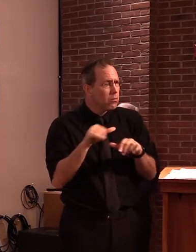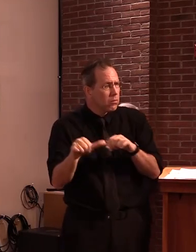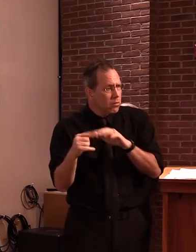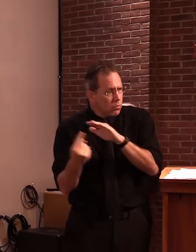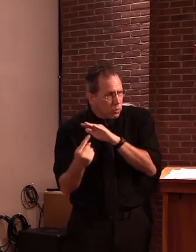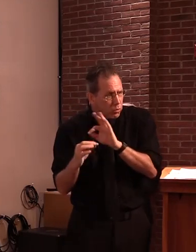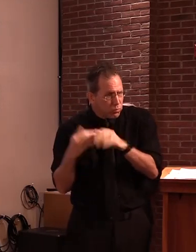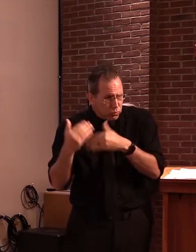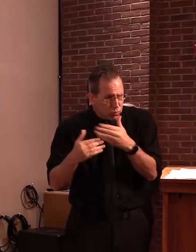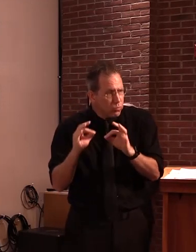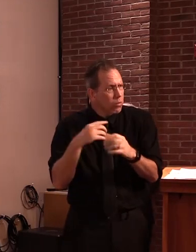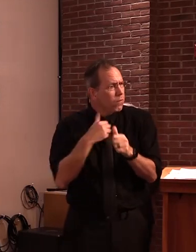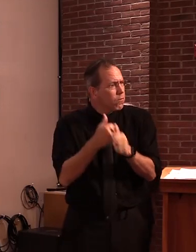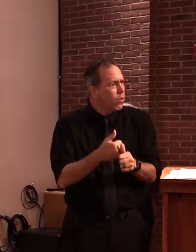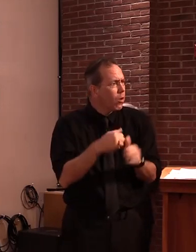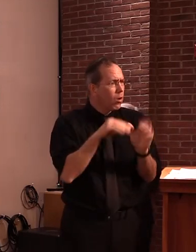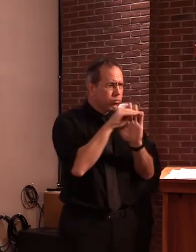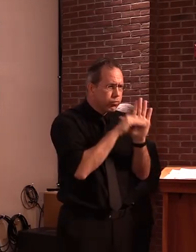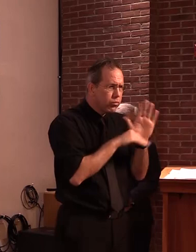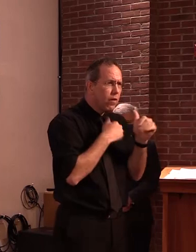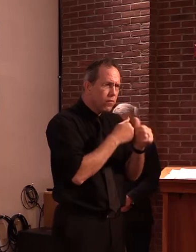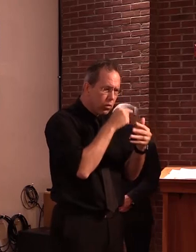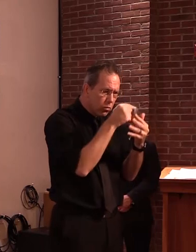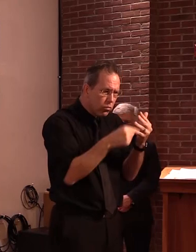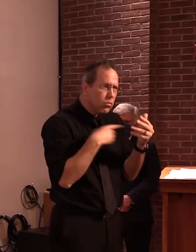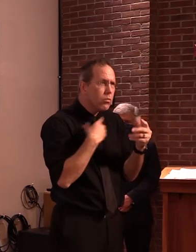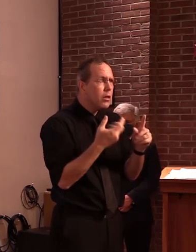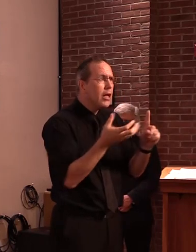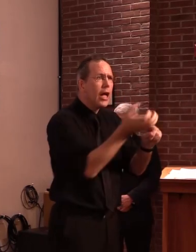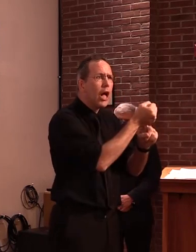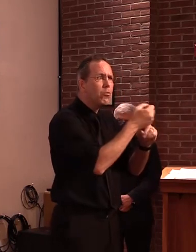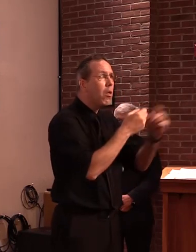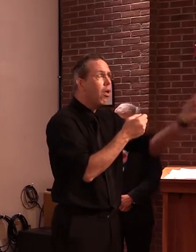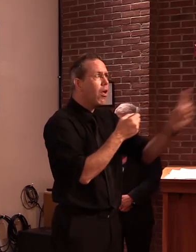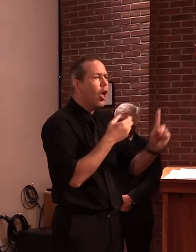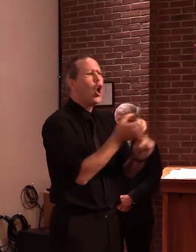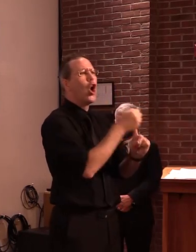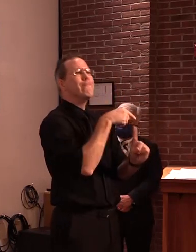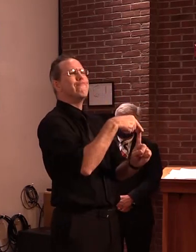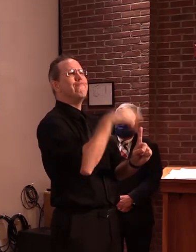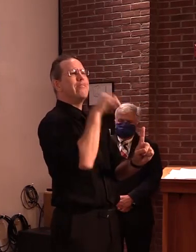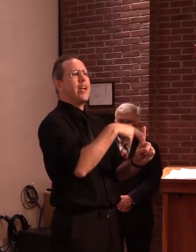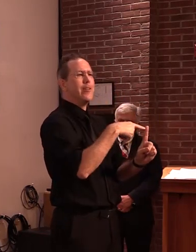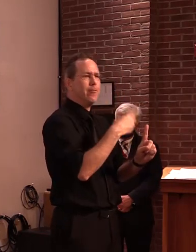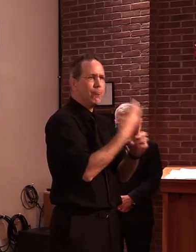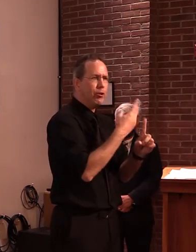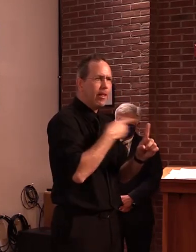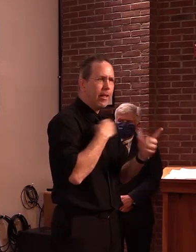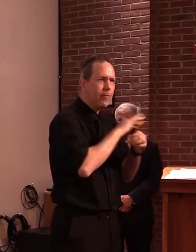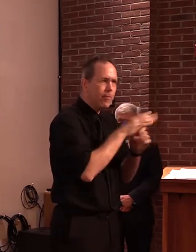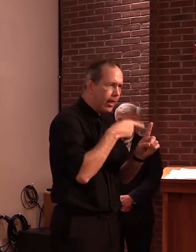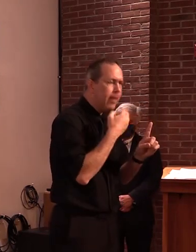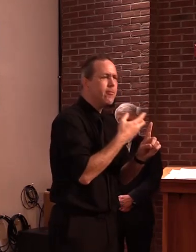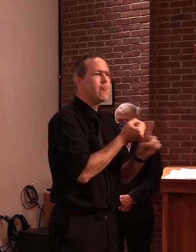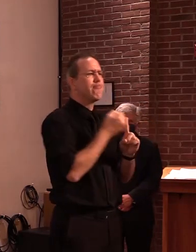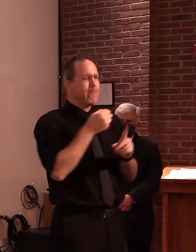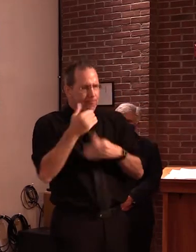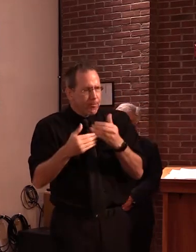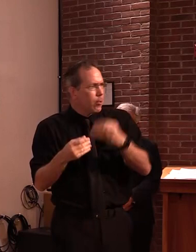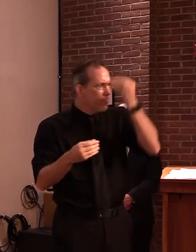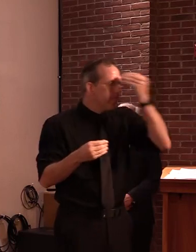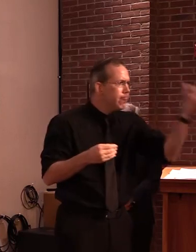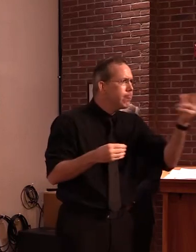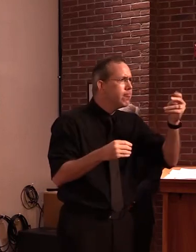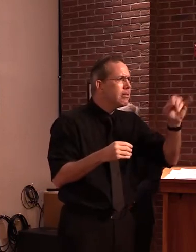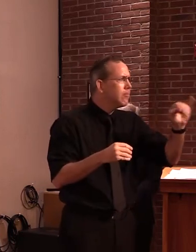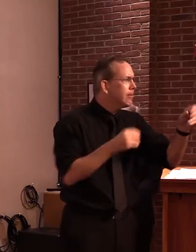catch things like we caught this time around, with six inmates that are testing positive that could potentially infect an entire